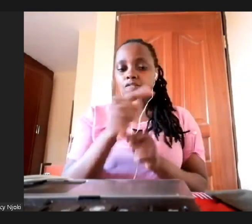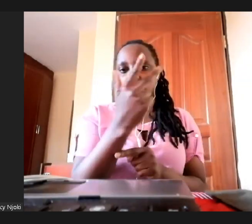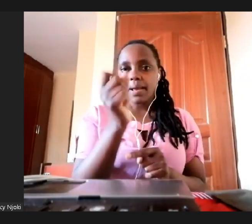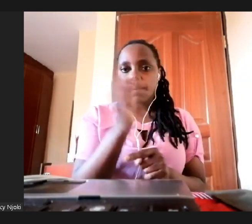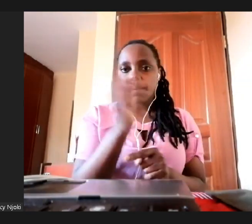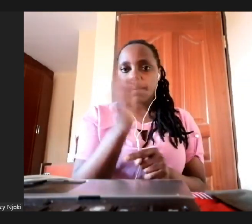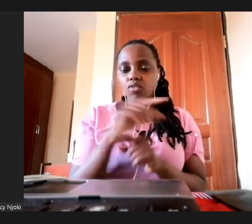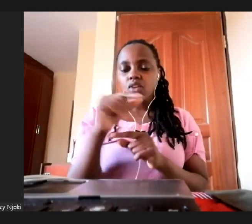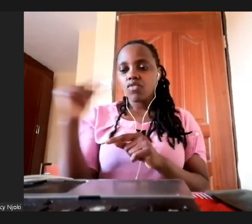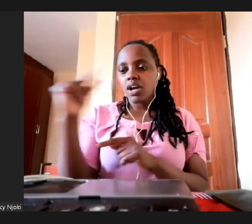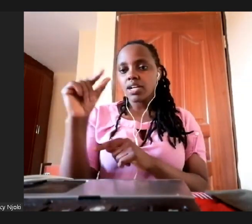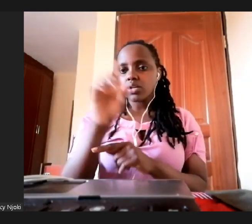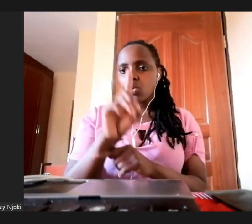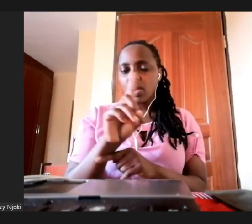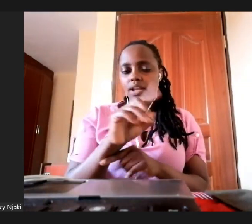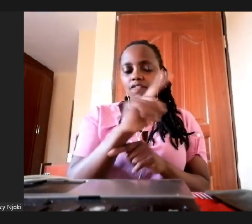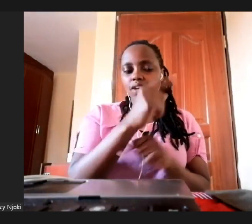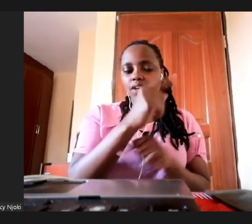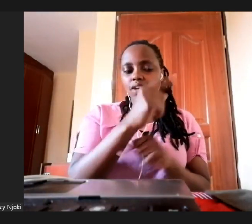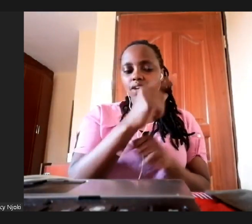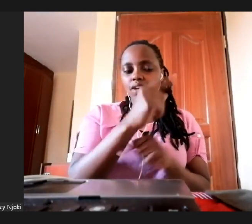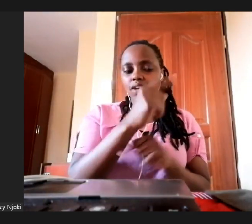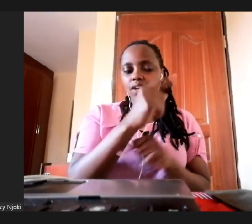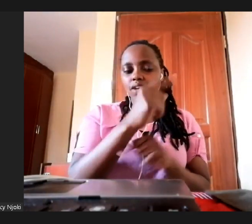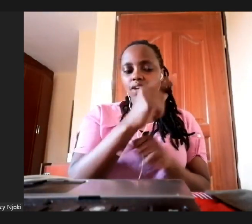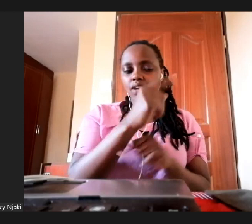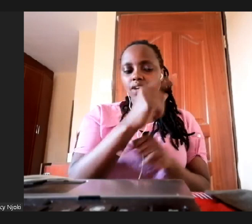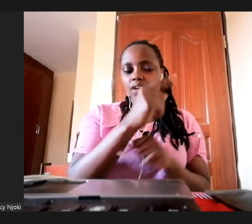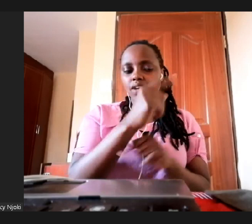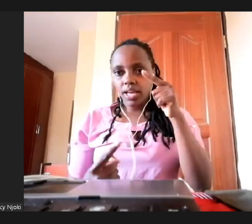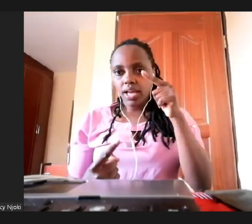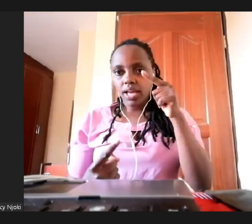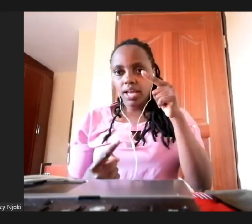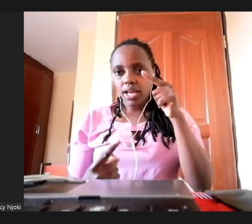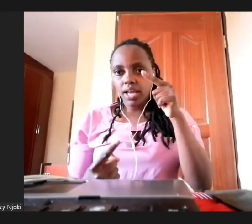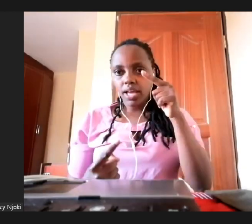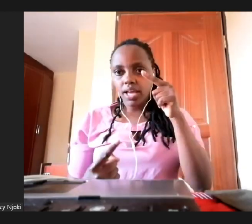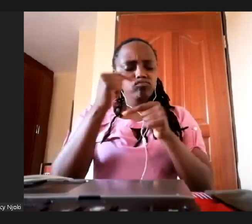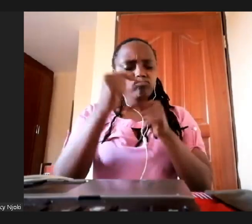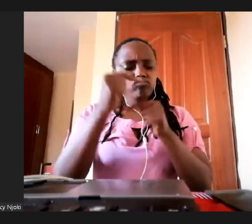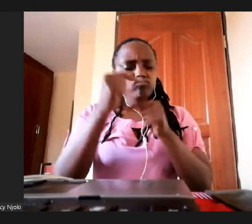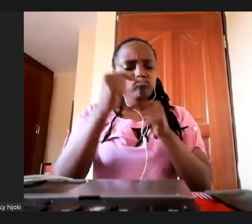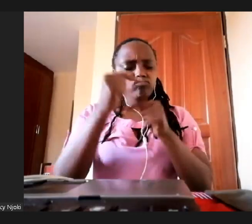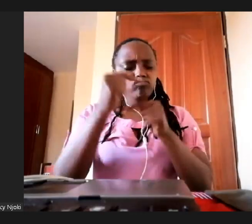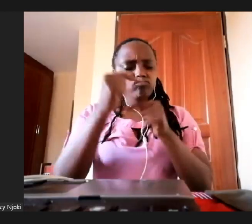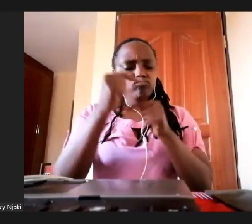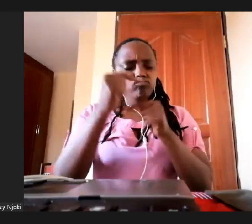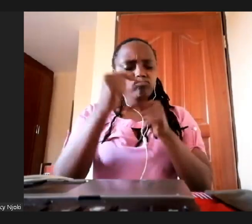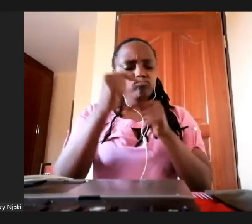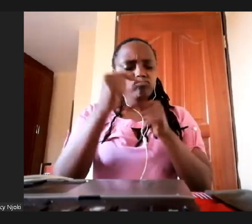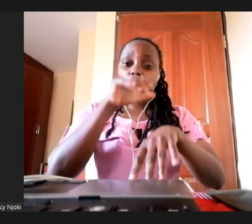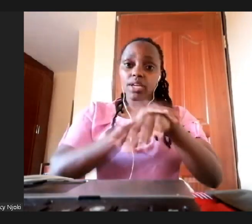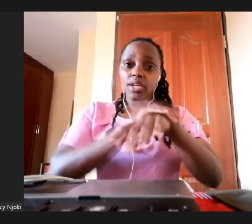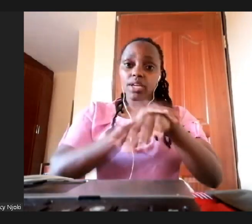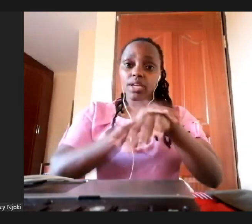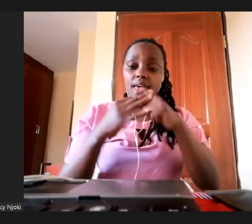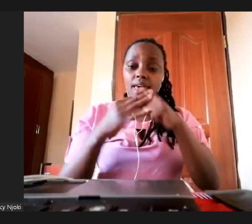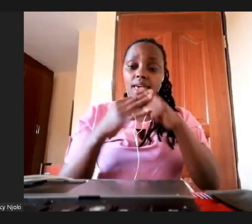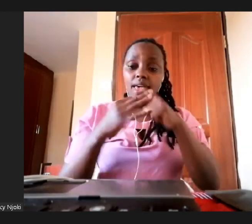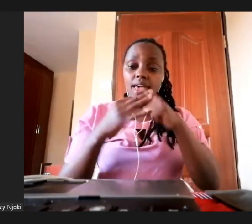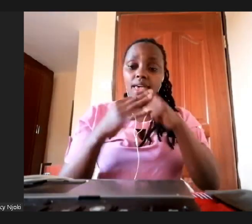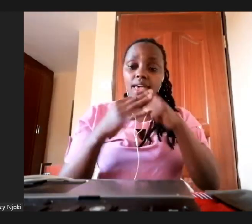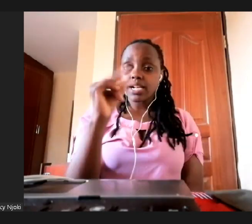grade 1, in the first 6 months, in the first 1 year, and like that until you get to the 8th grade,